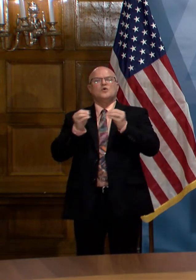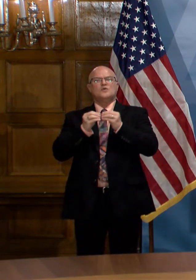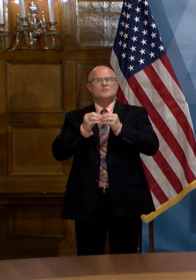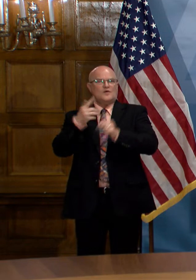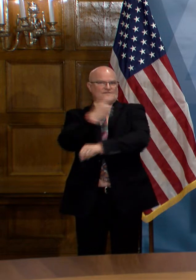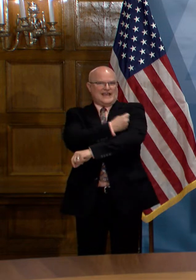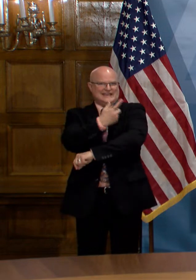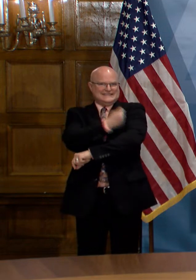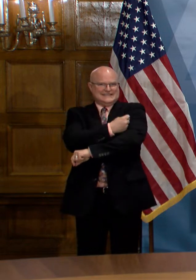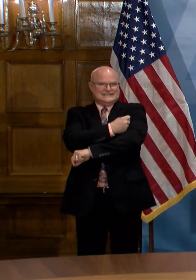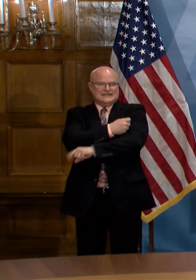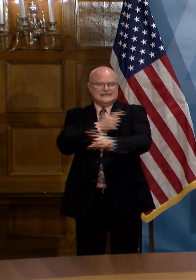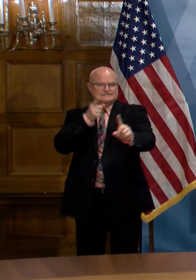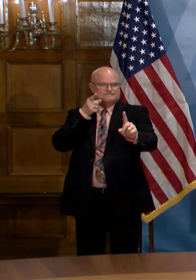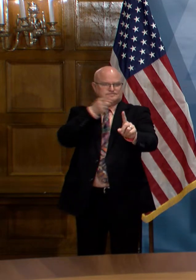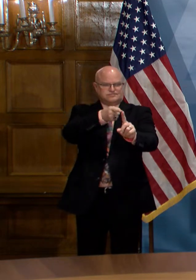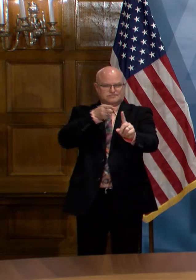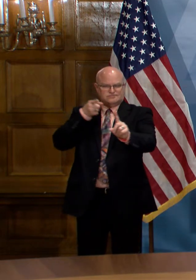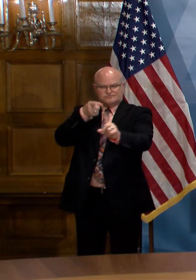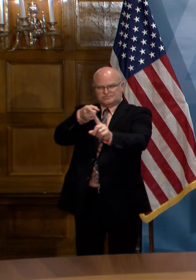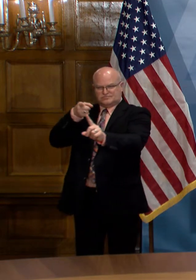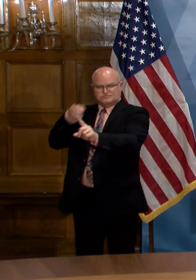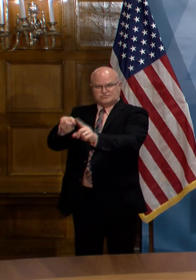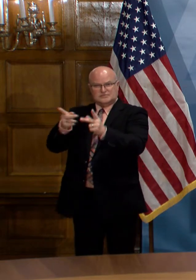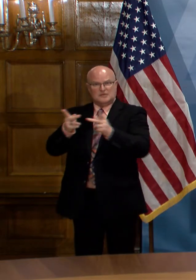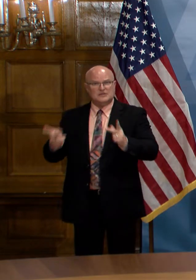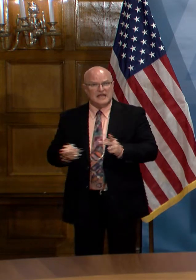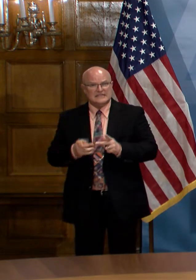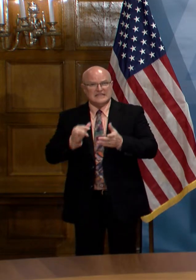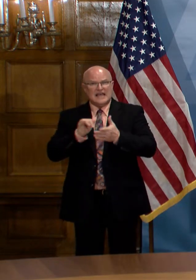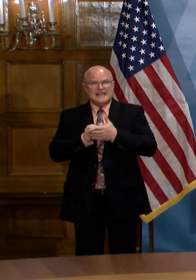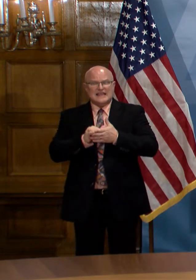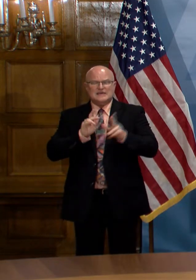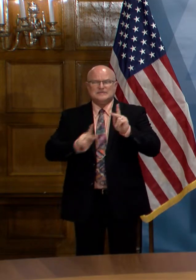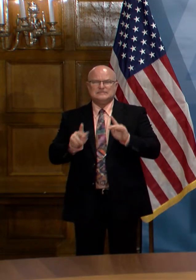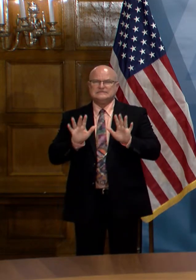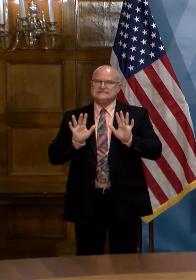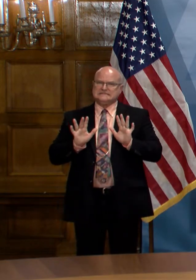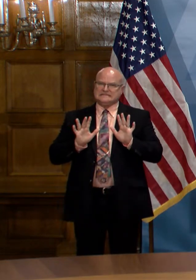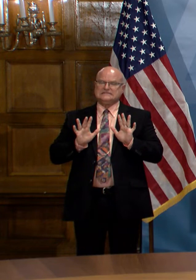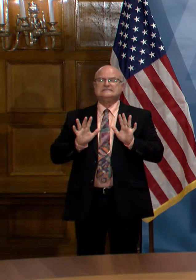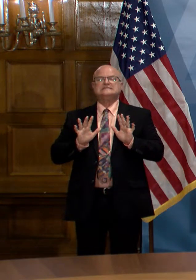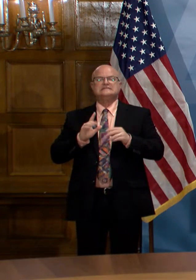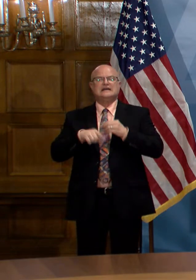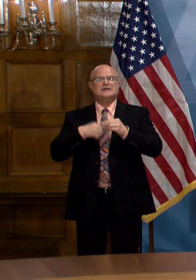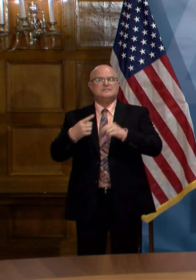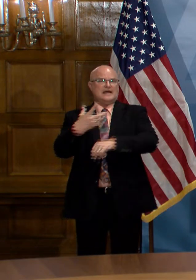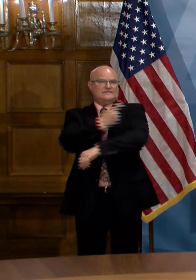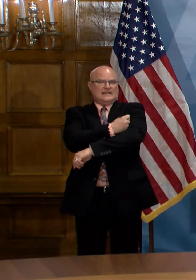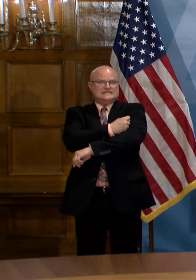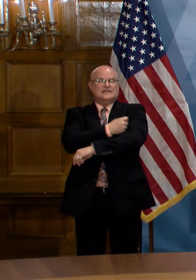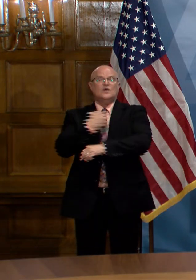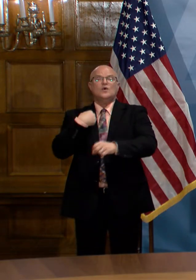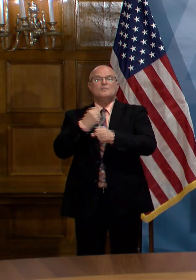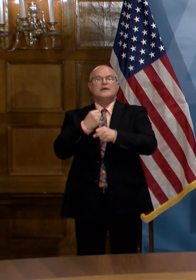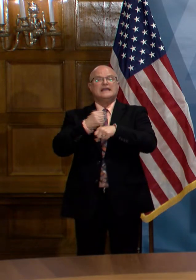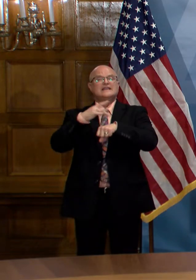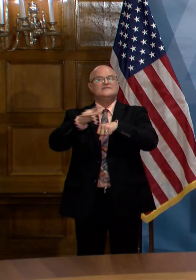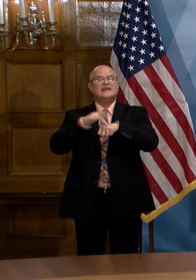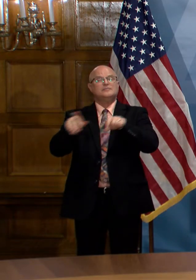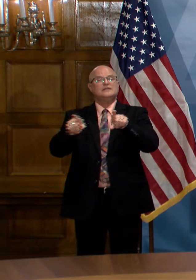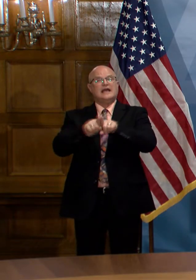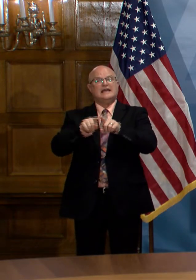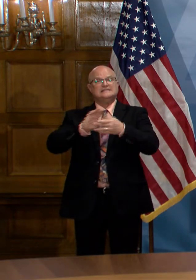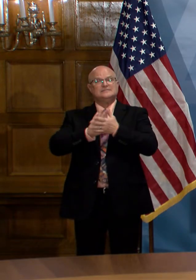vaccines. We are targeting areas where there is some reluctance with education. We will make this vaccine available as